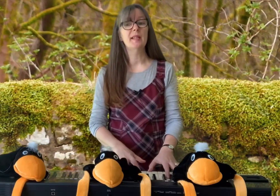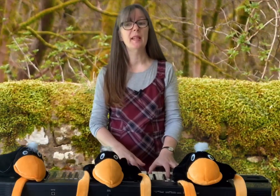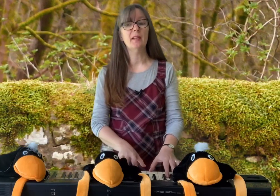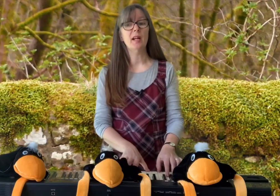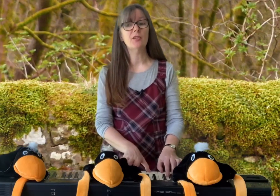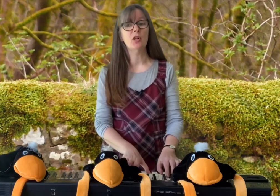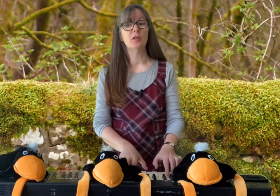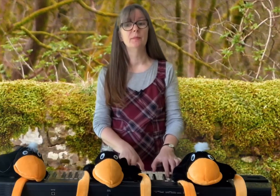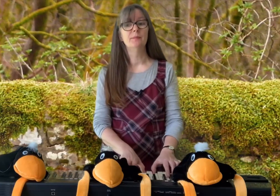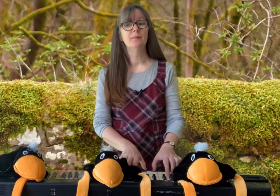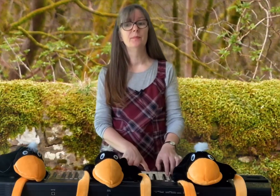there at all?